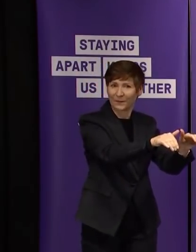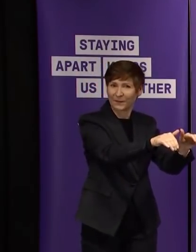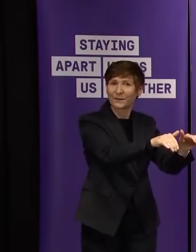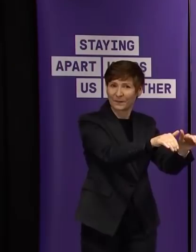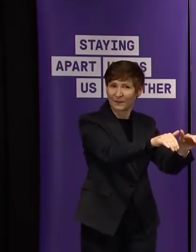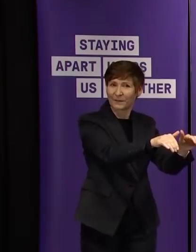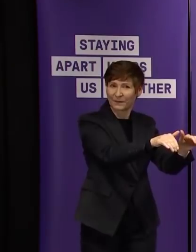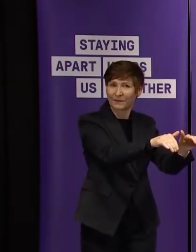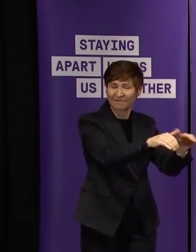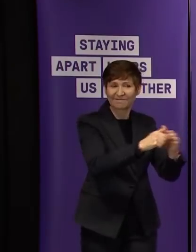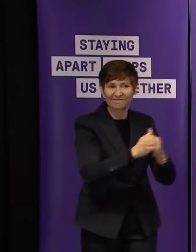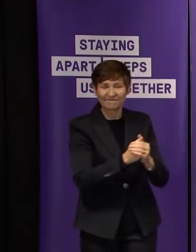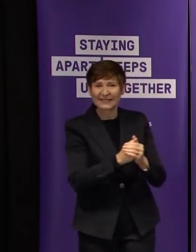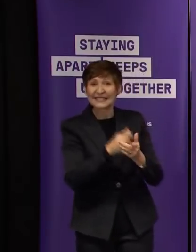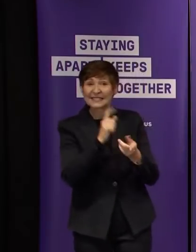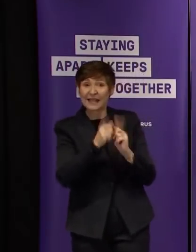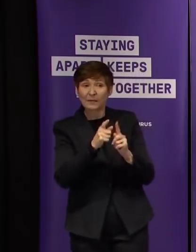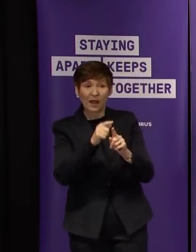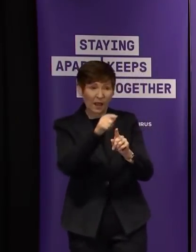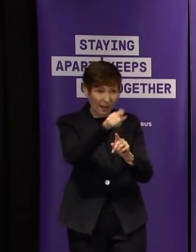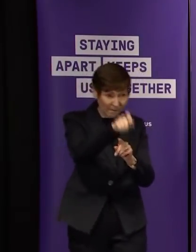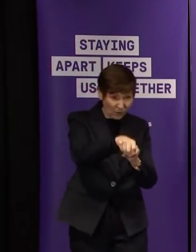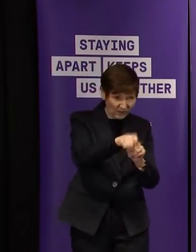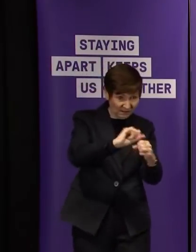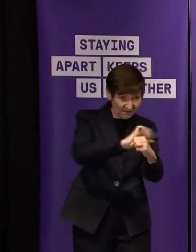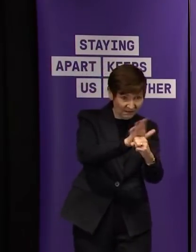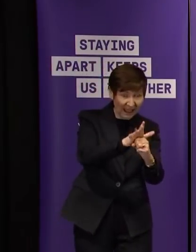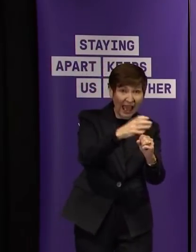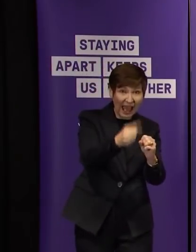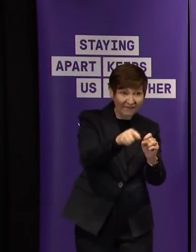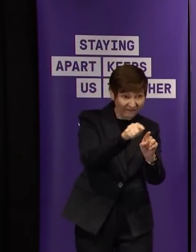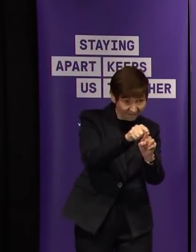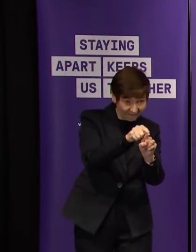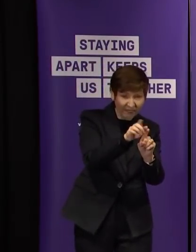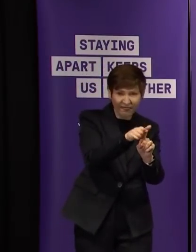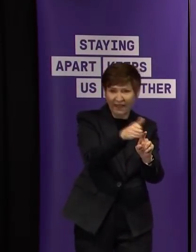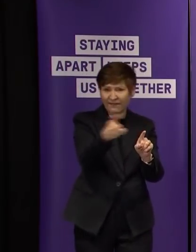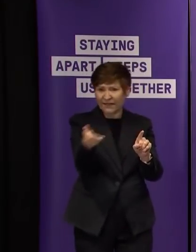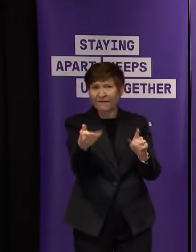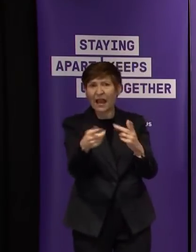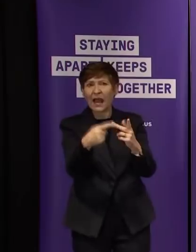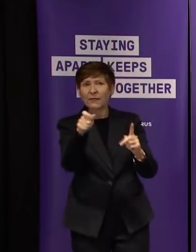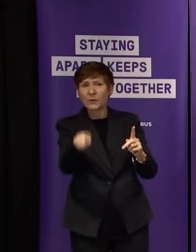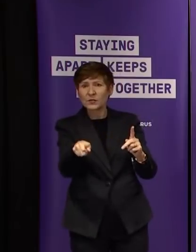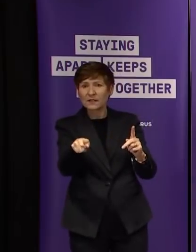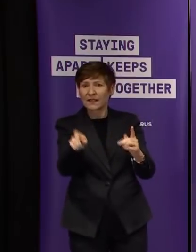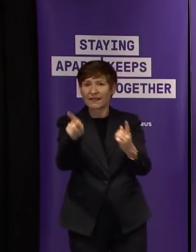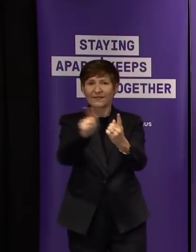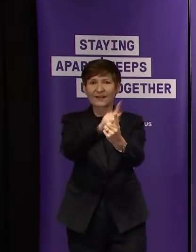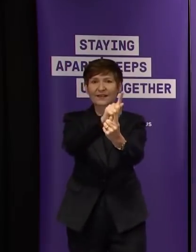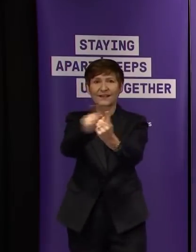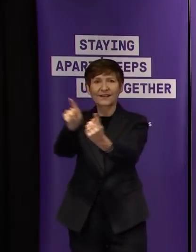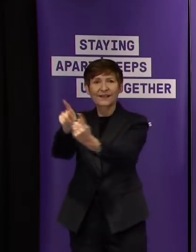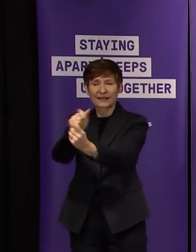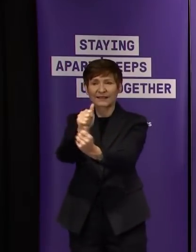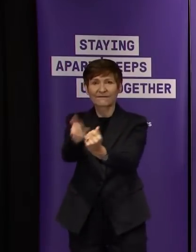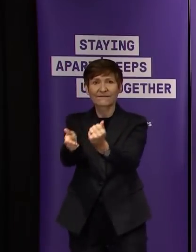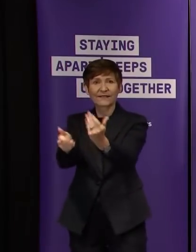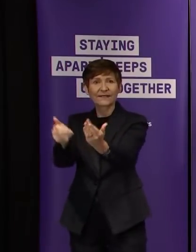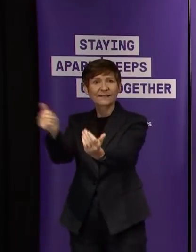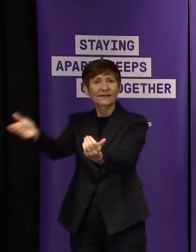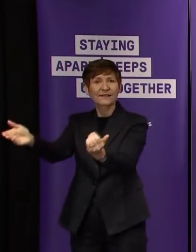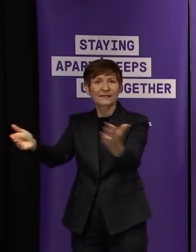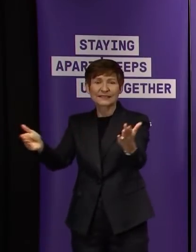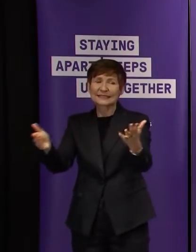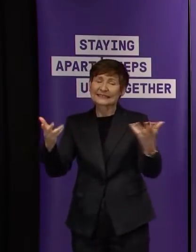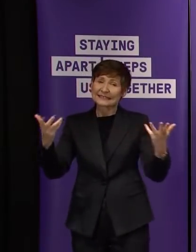already been out and about in settings where they've had contact with another 100 people. So I think it's achievable. We have to see if